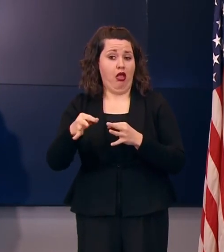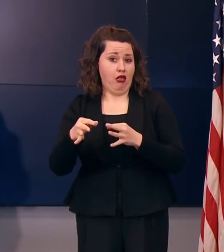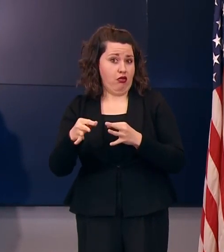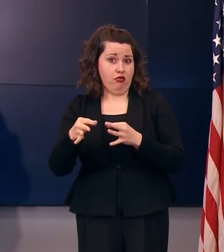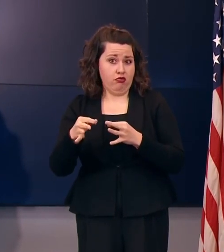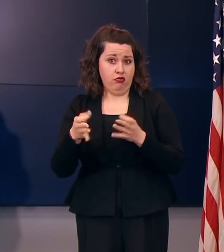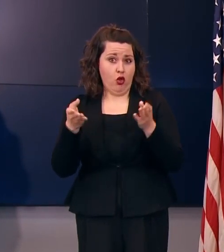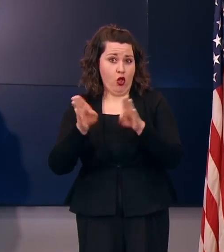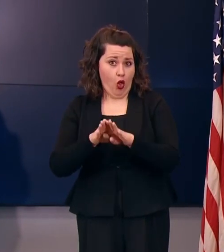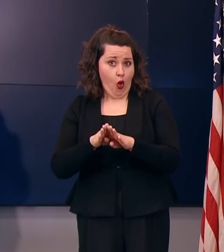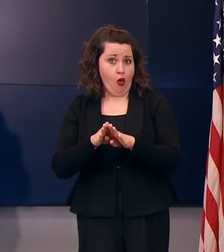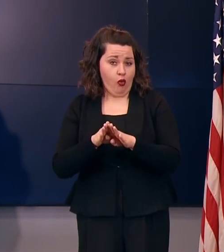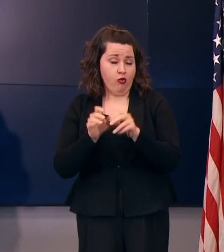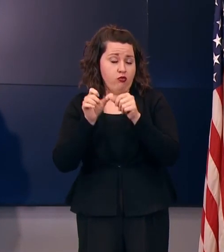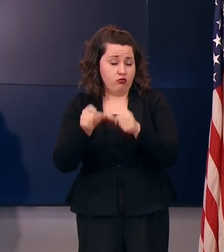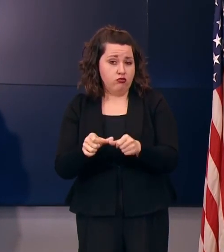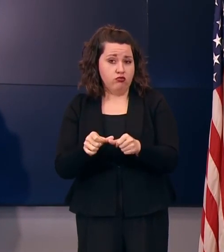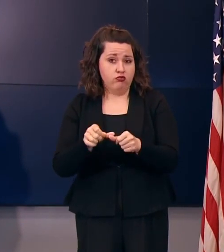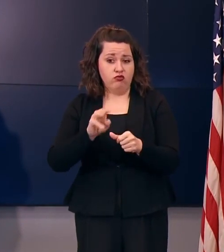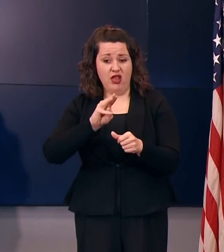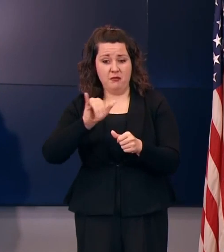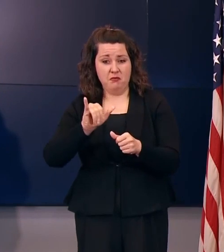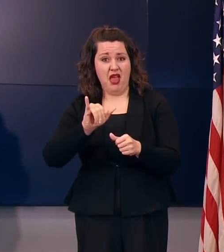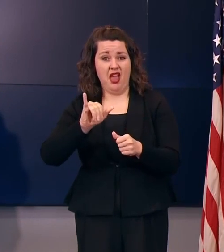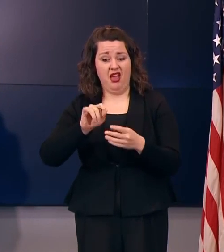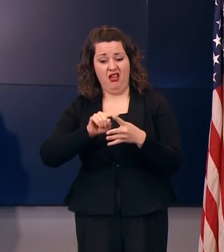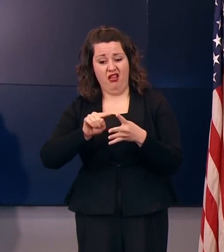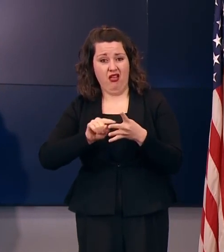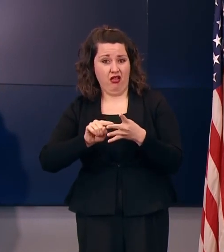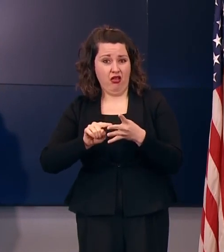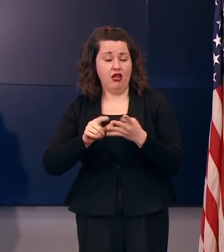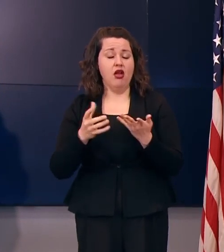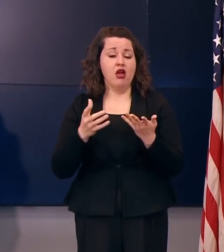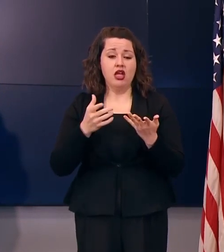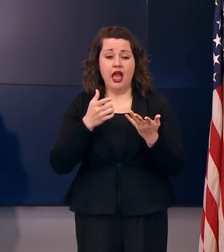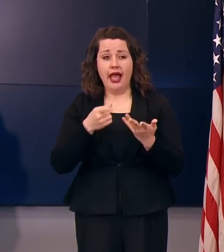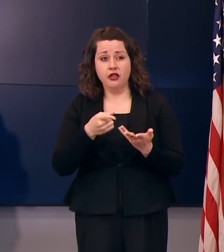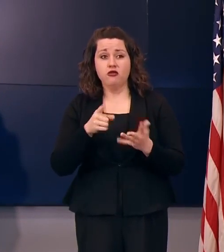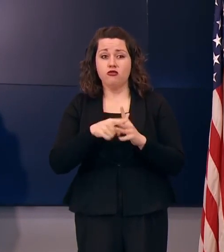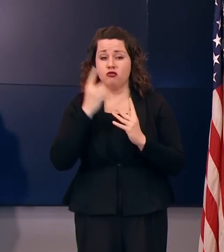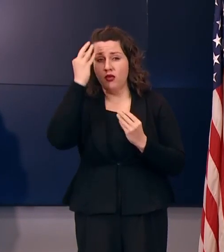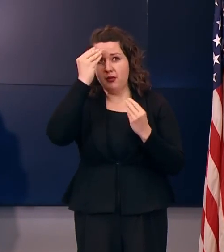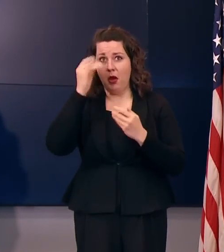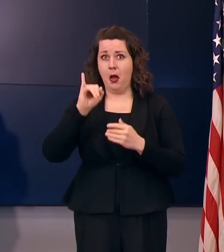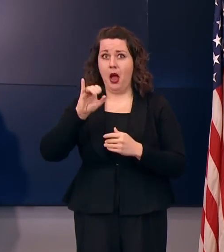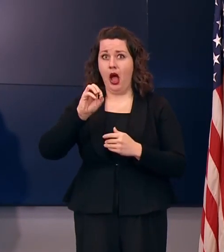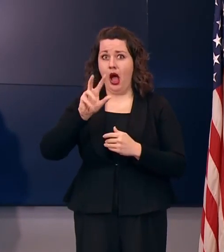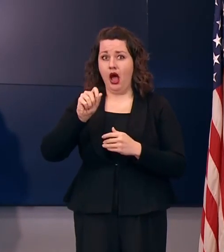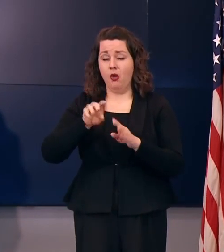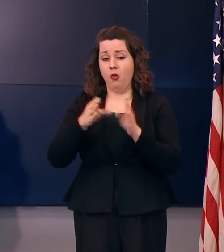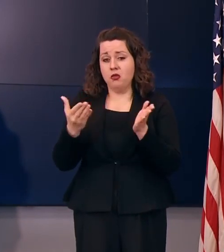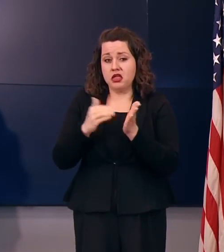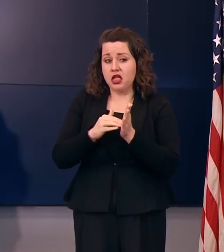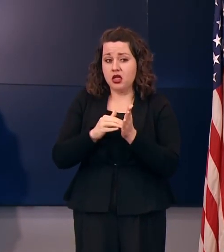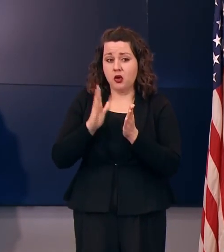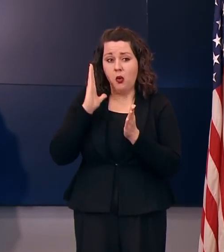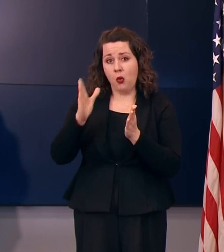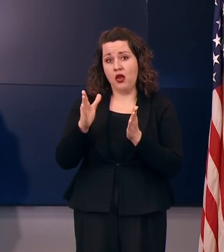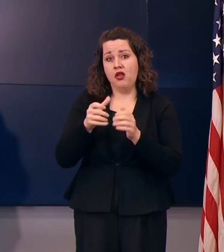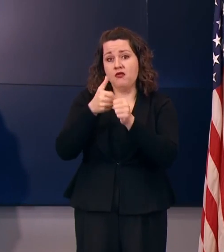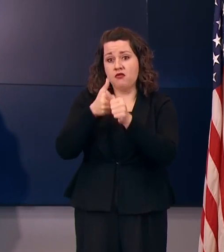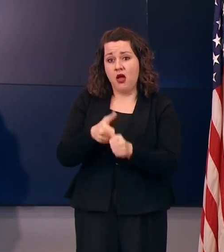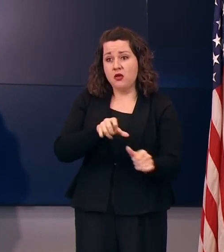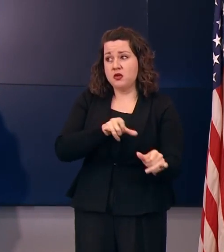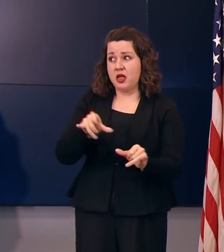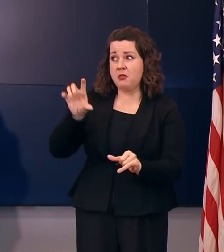couple weeks of May to get us safely past that peak? And as you consider reopening Iowa, will you be doing like governors in other parts of the